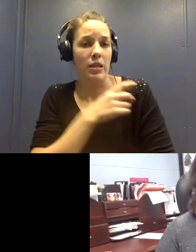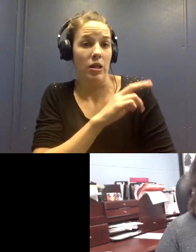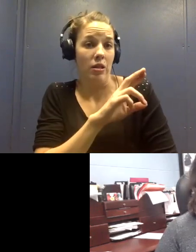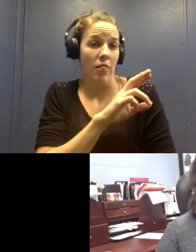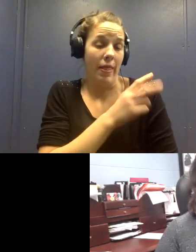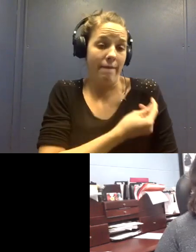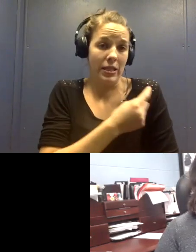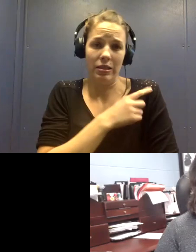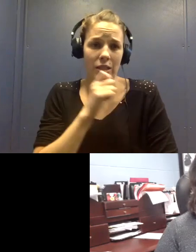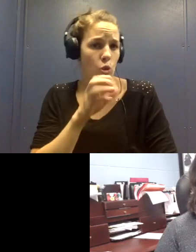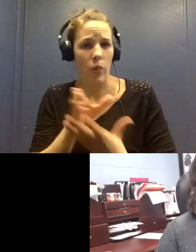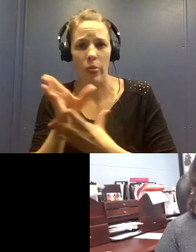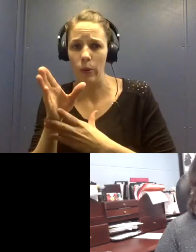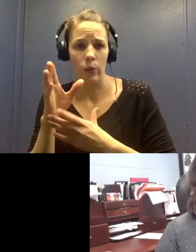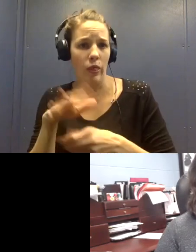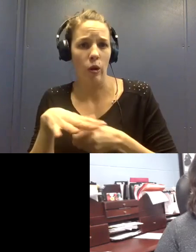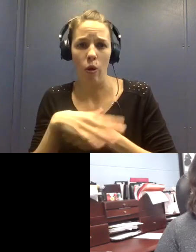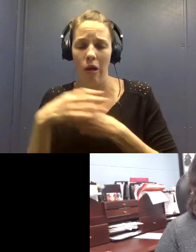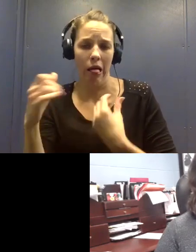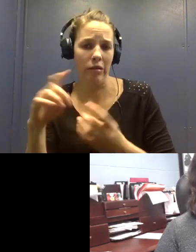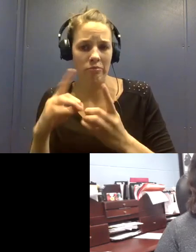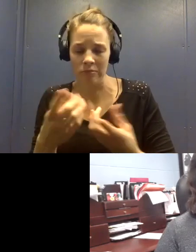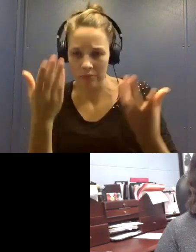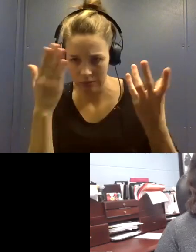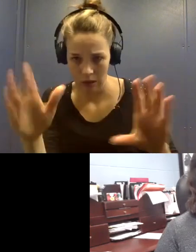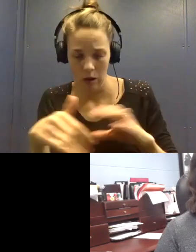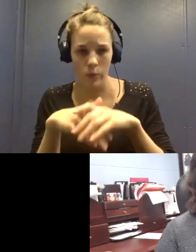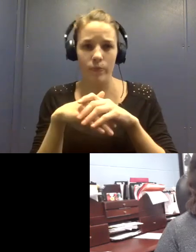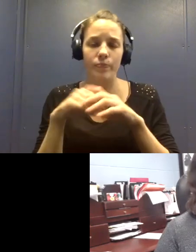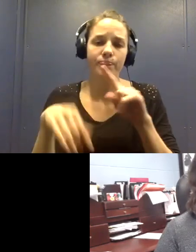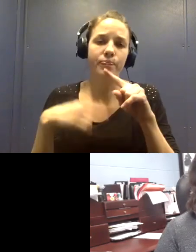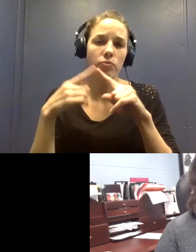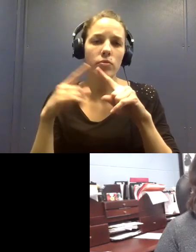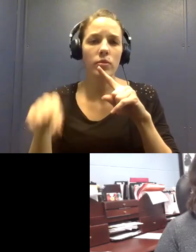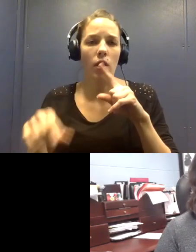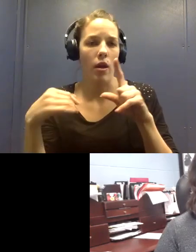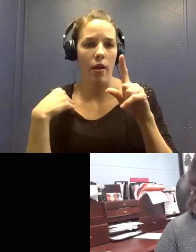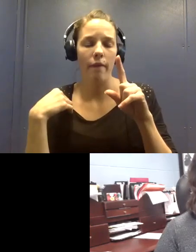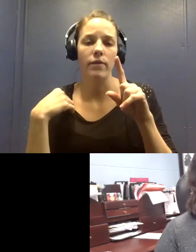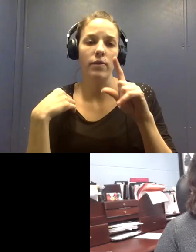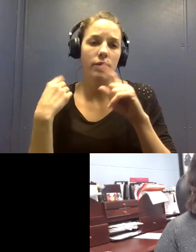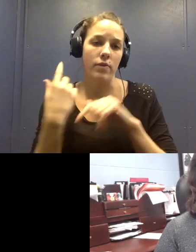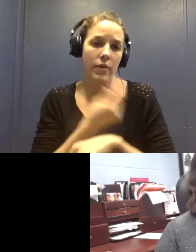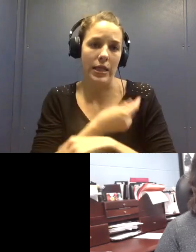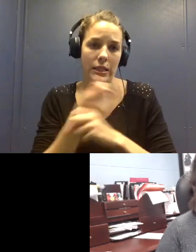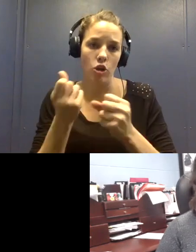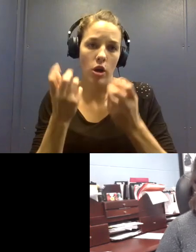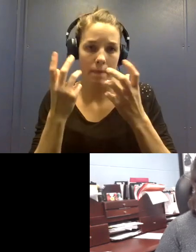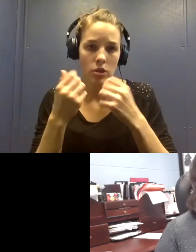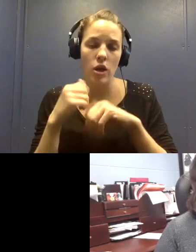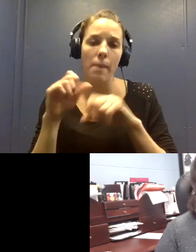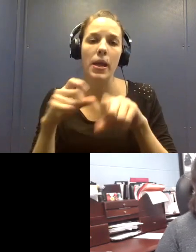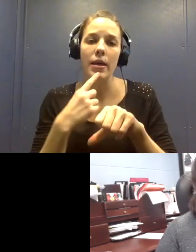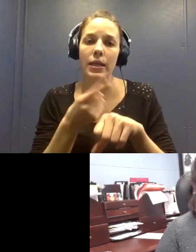health department. So I cannot really speak to when they got vaccine or how much vaccine they got, but I can tell